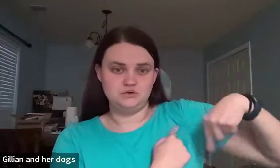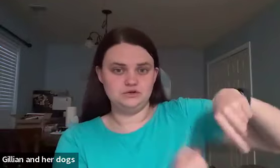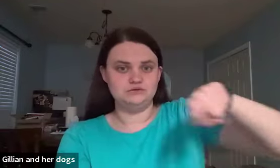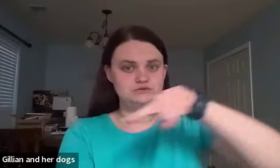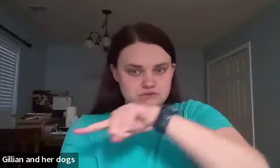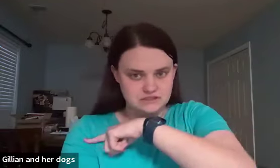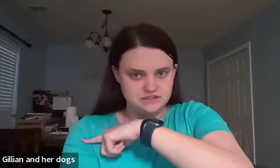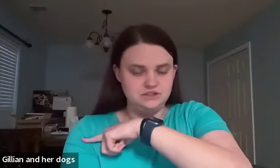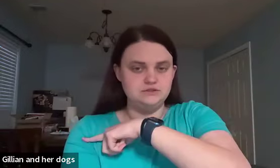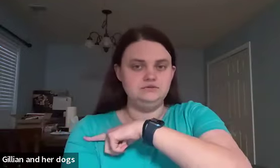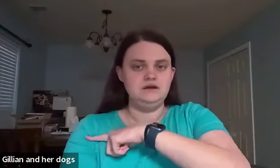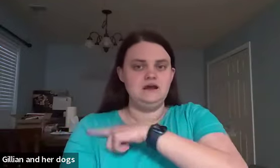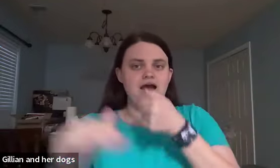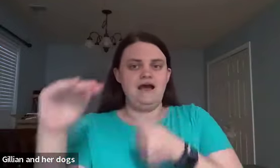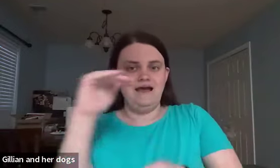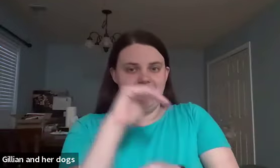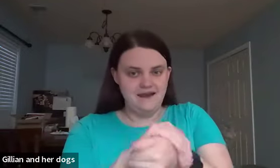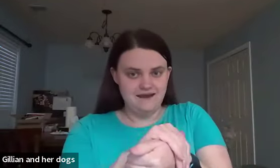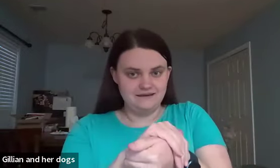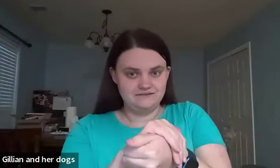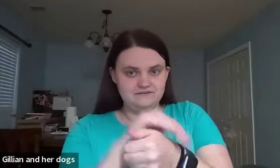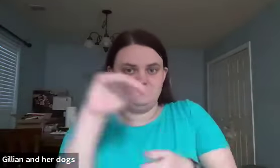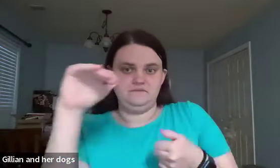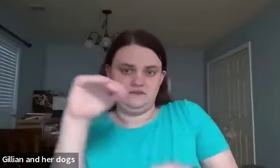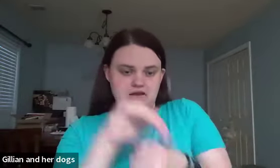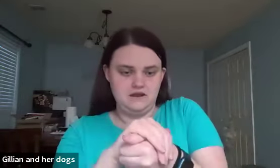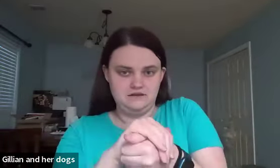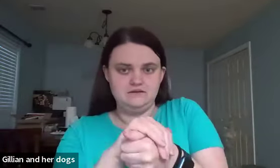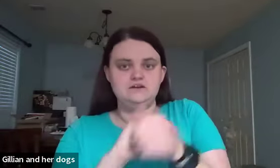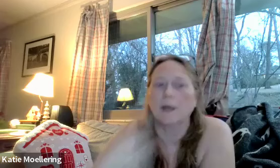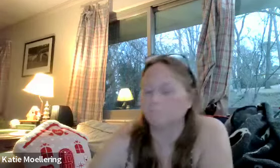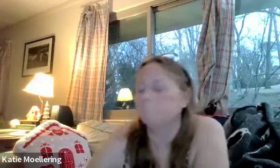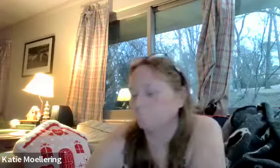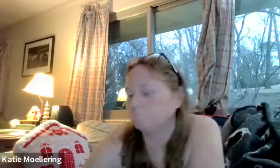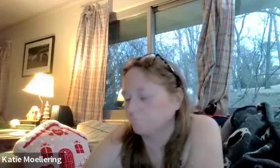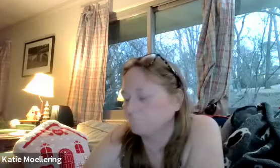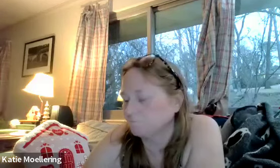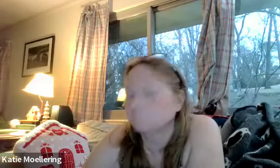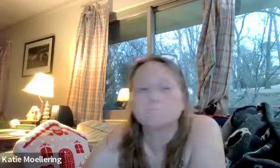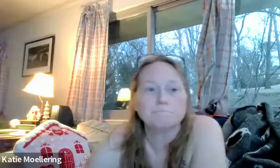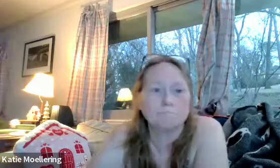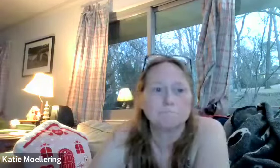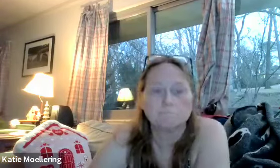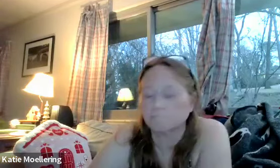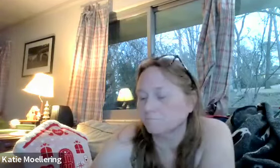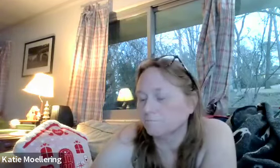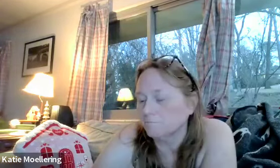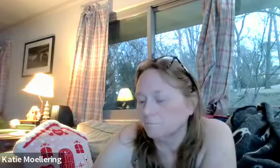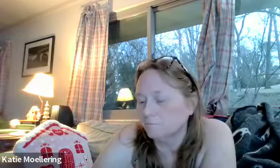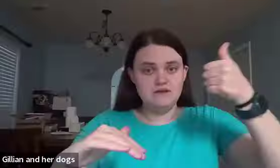shoulder and to you, hide, hide. Okay. So the sign for hide is you